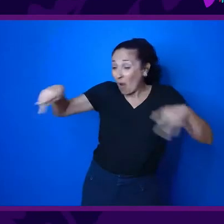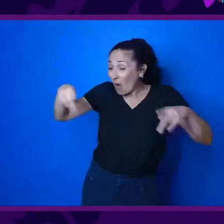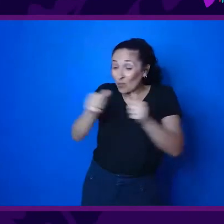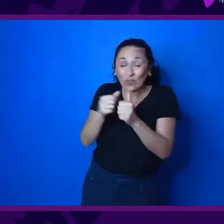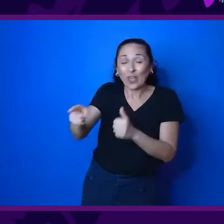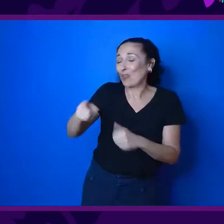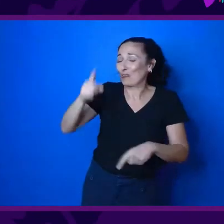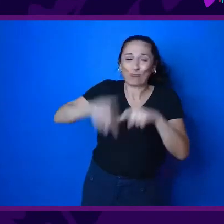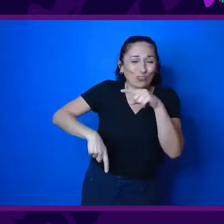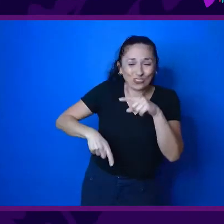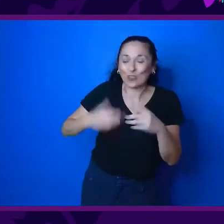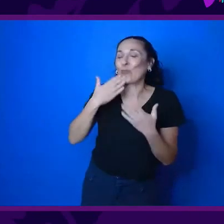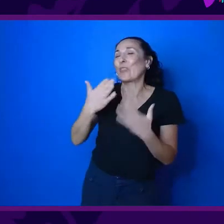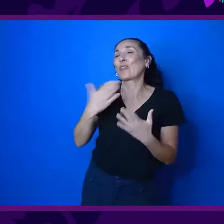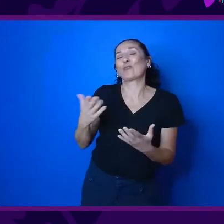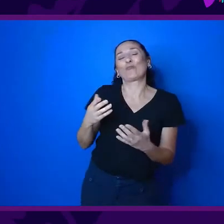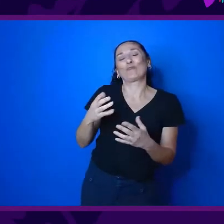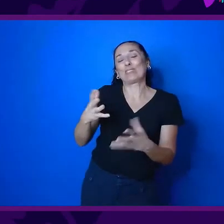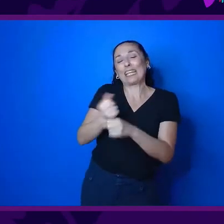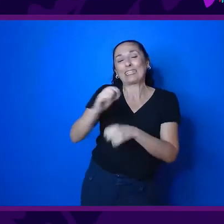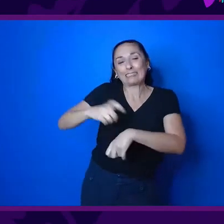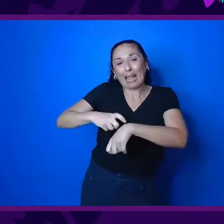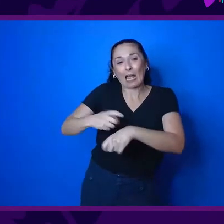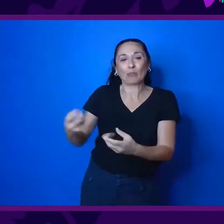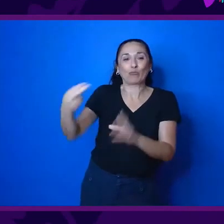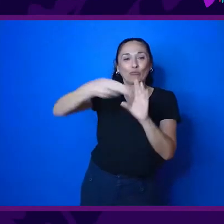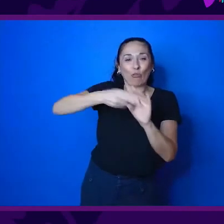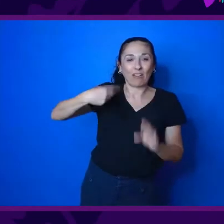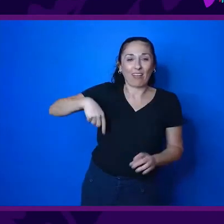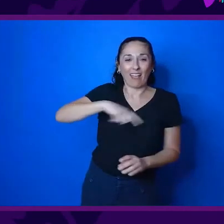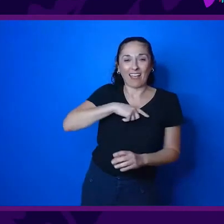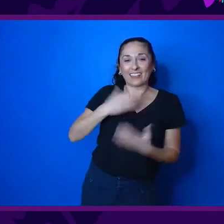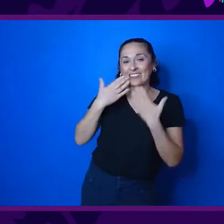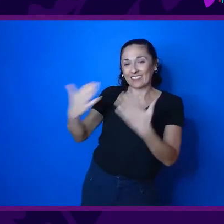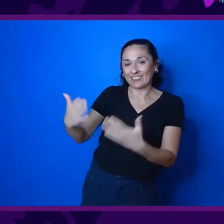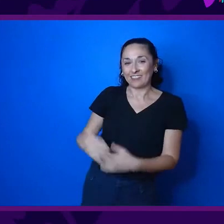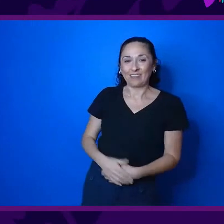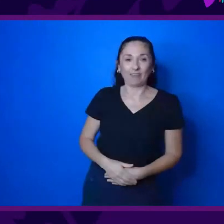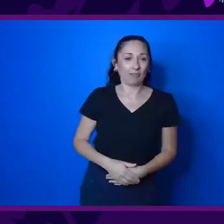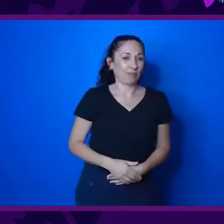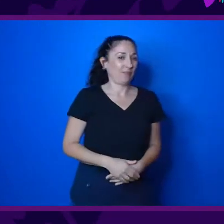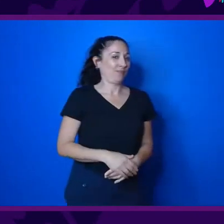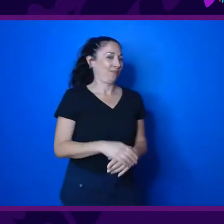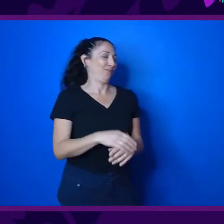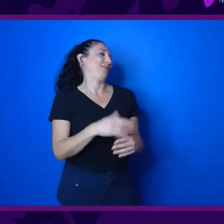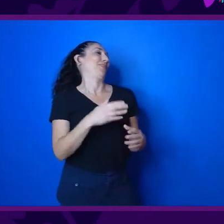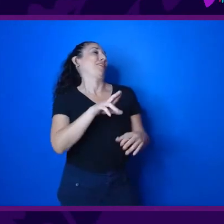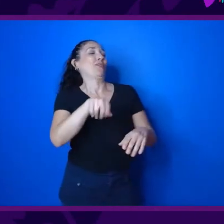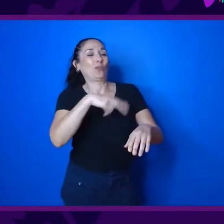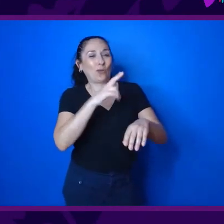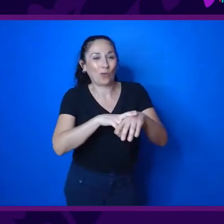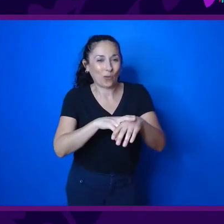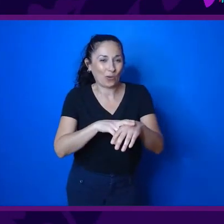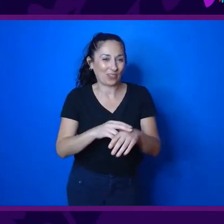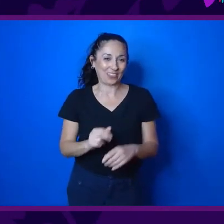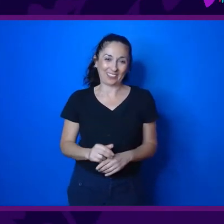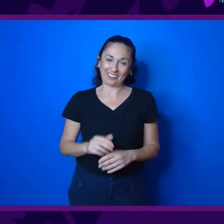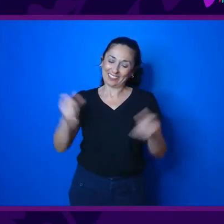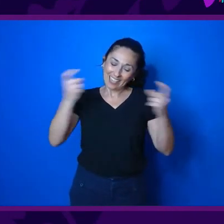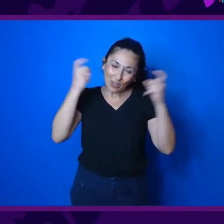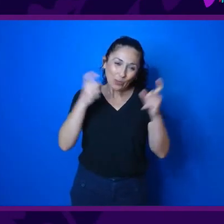taking out the time to be here with us. Mm-hmm. Absolutely. I had to be here and celebrate